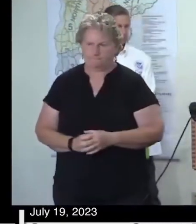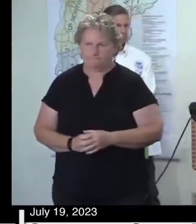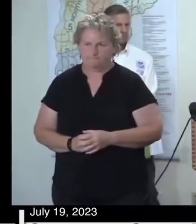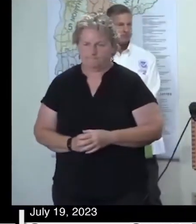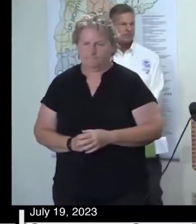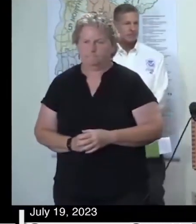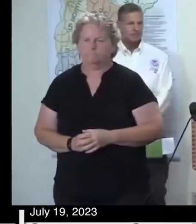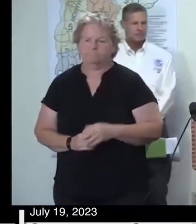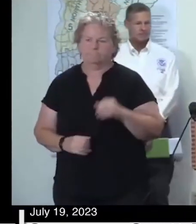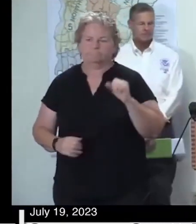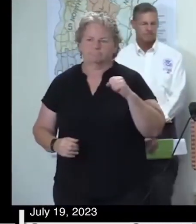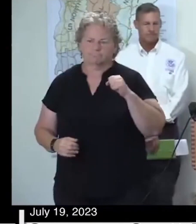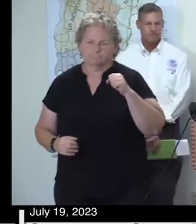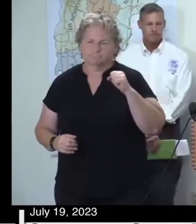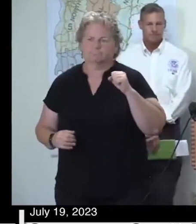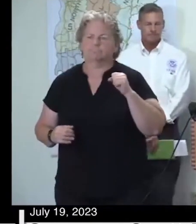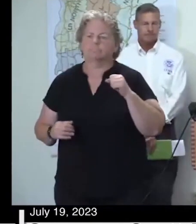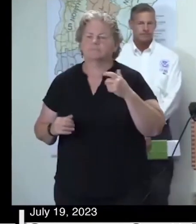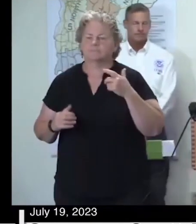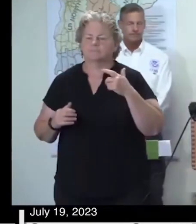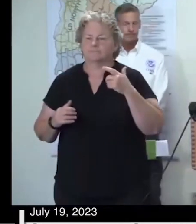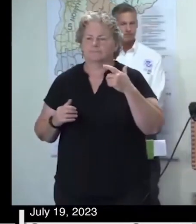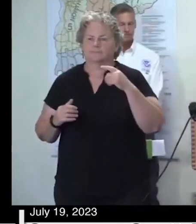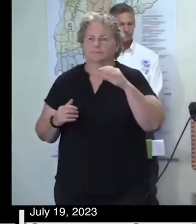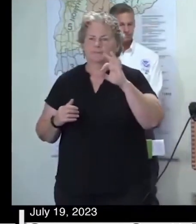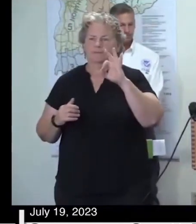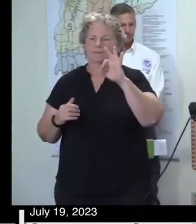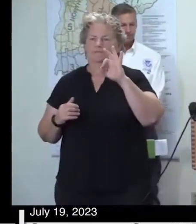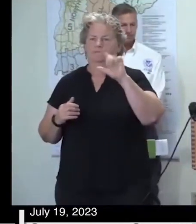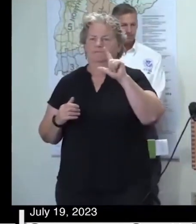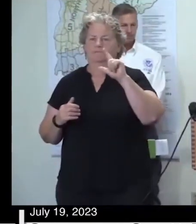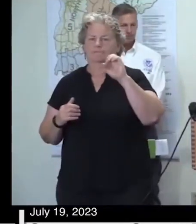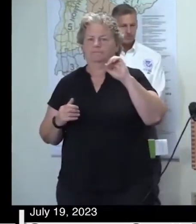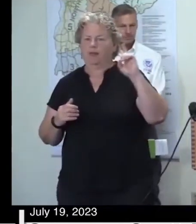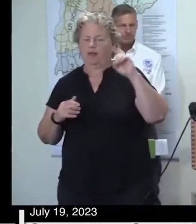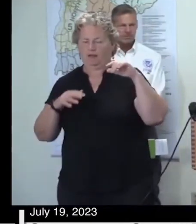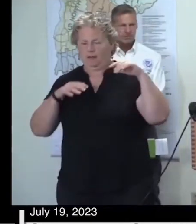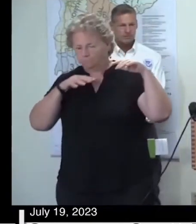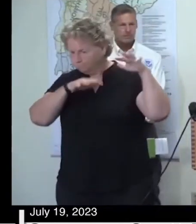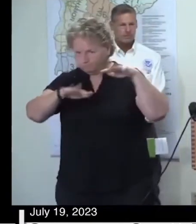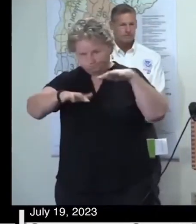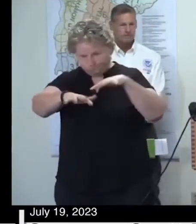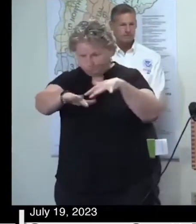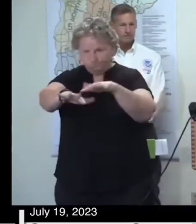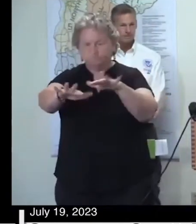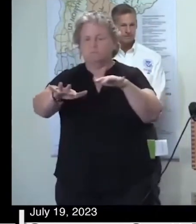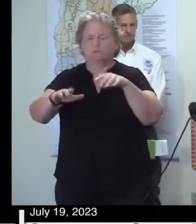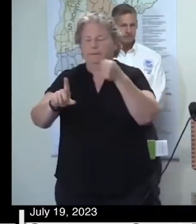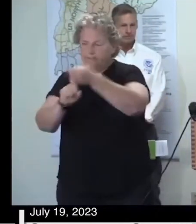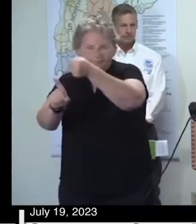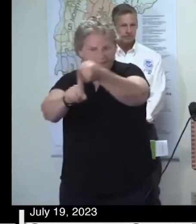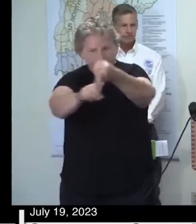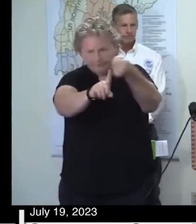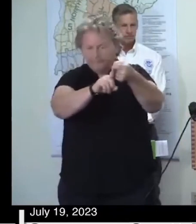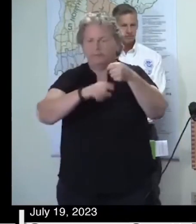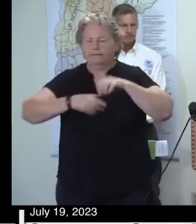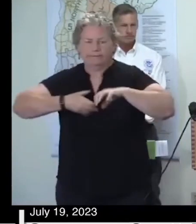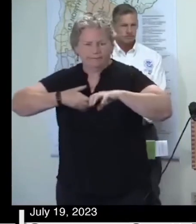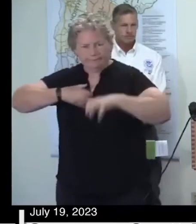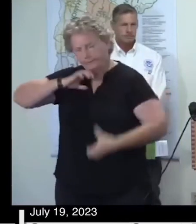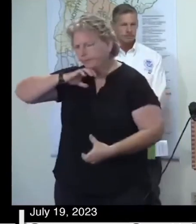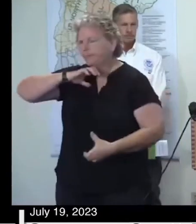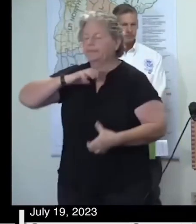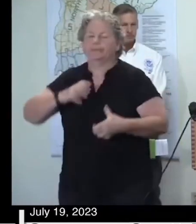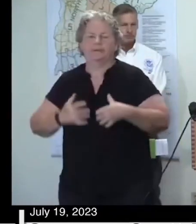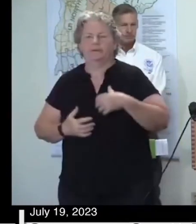that swept through our beautiful state. Our homes, roadways, and businesses, both large and small, have